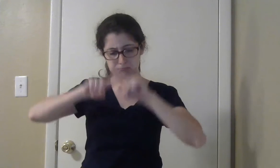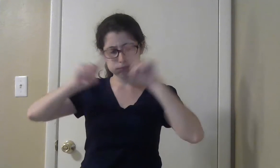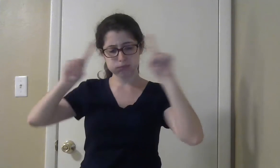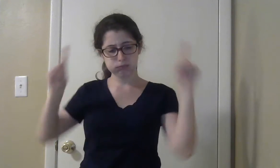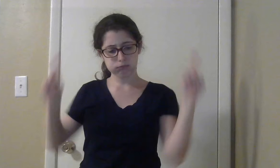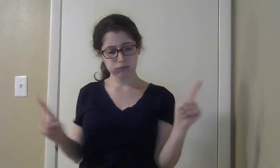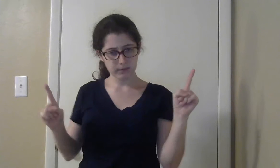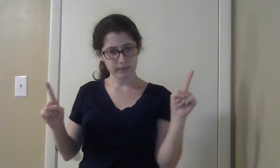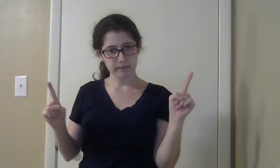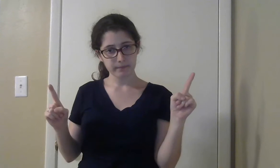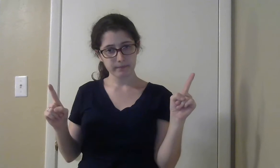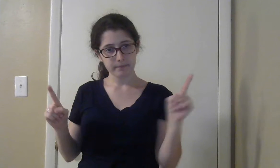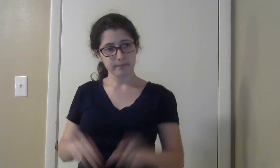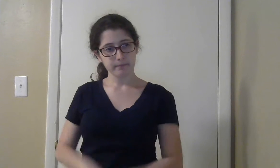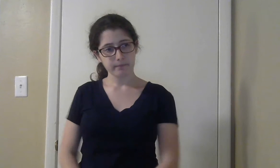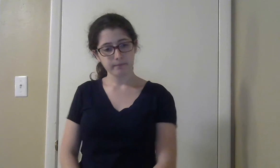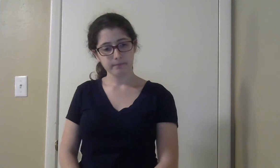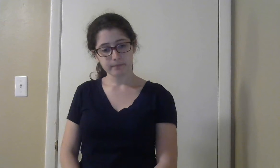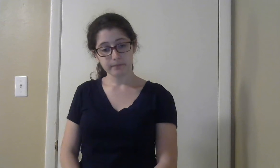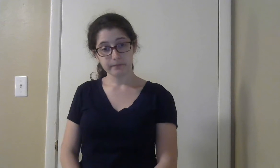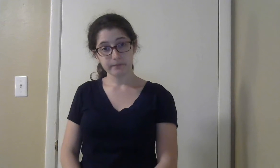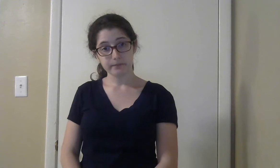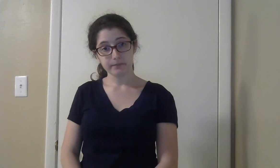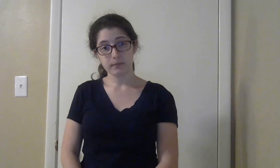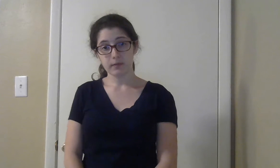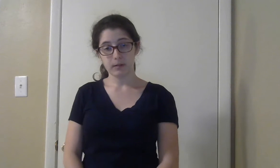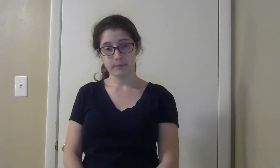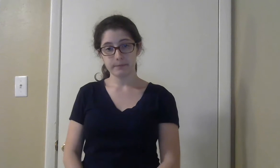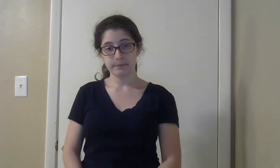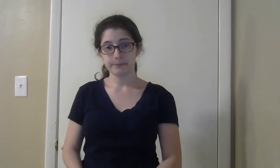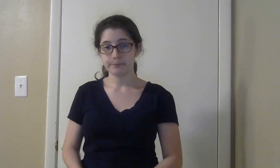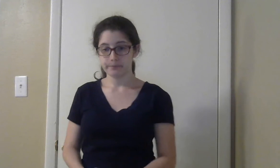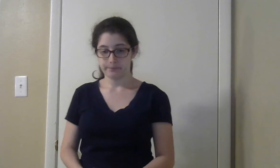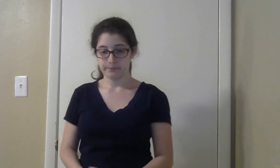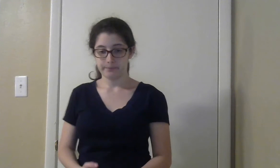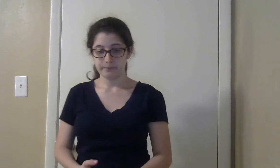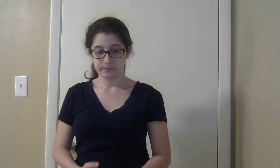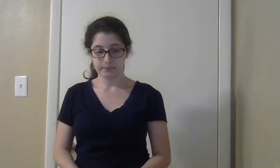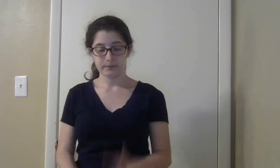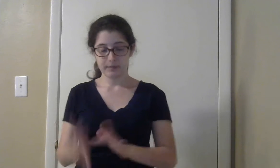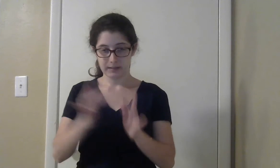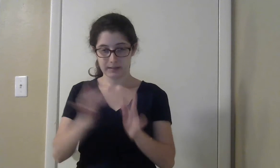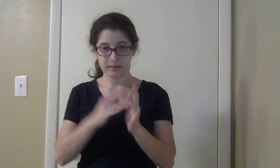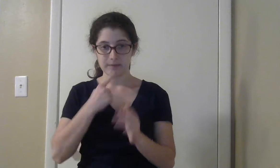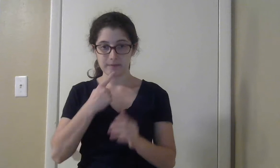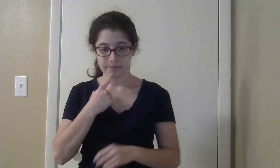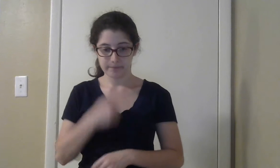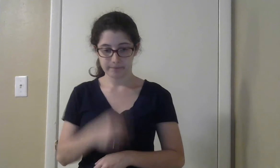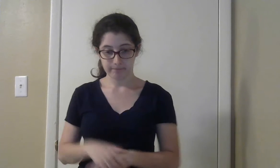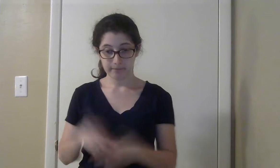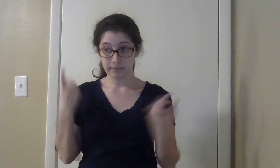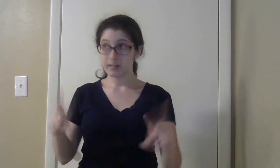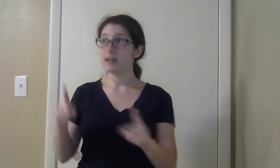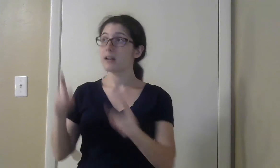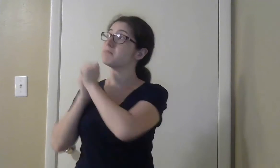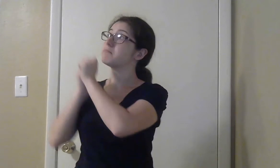Testament fasting. They're not the same thing. So here's what He says. Then the disciples came to John,